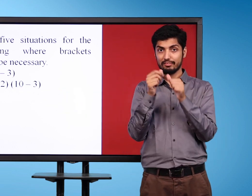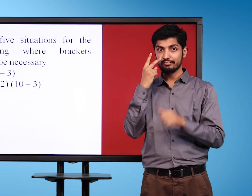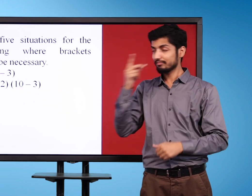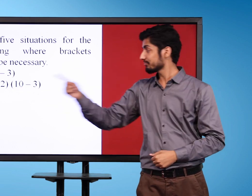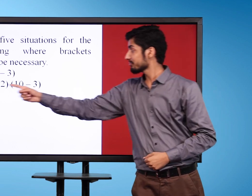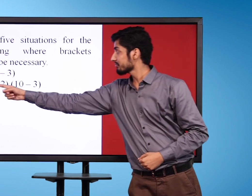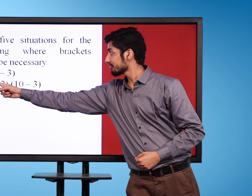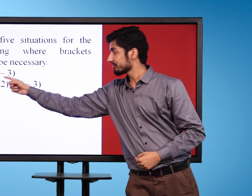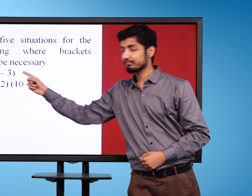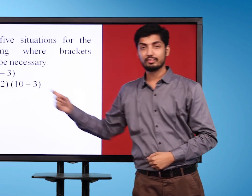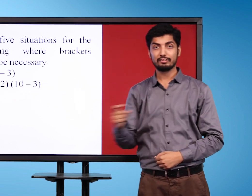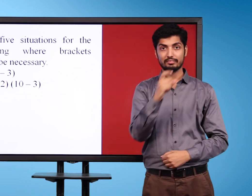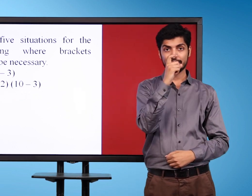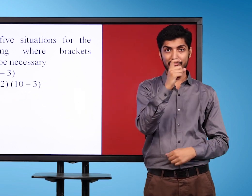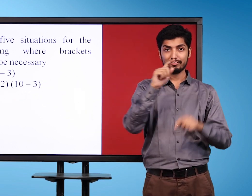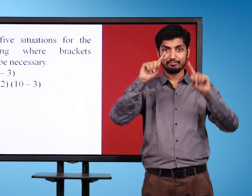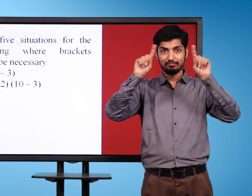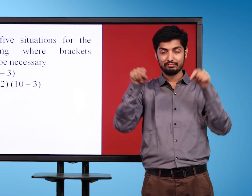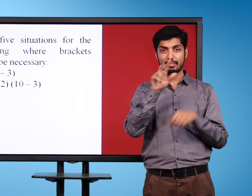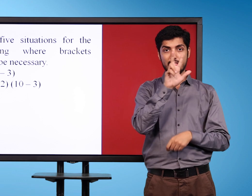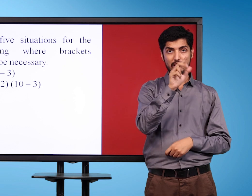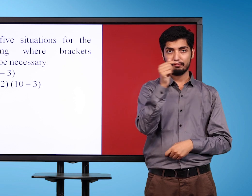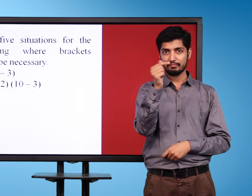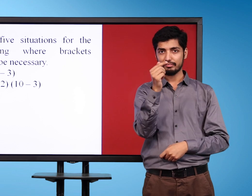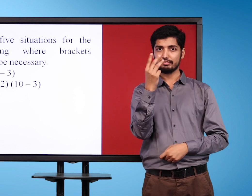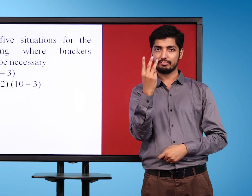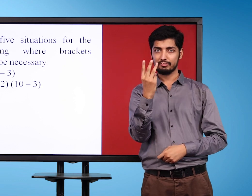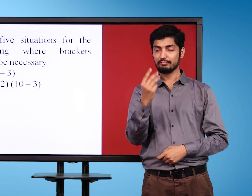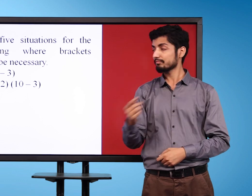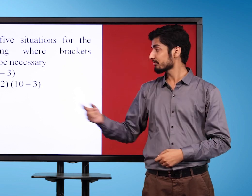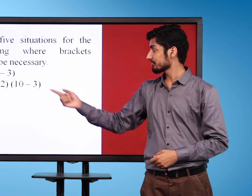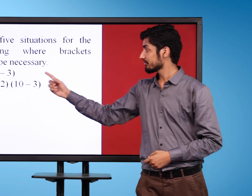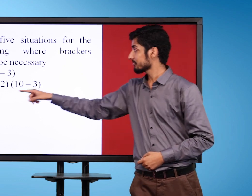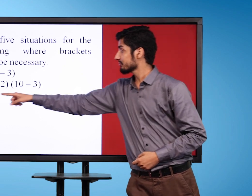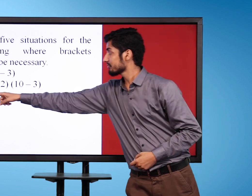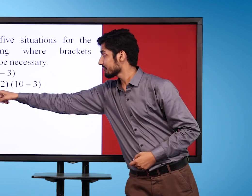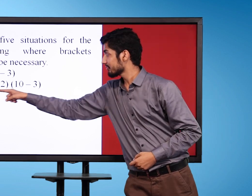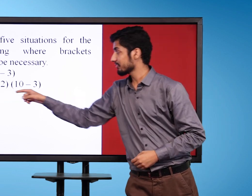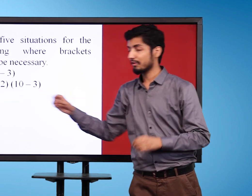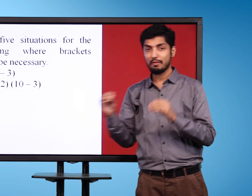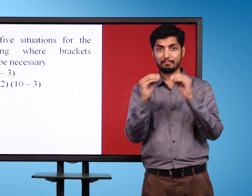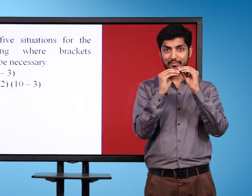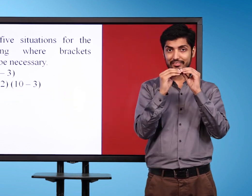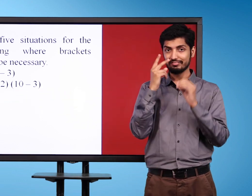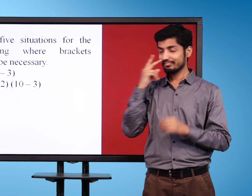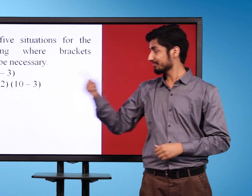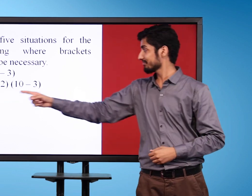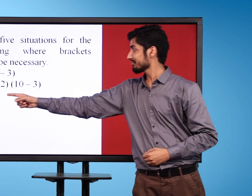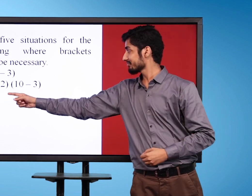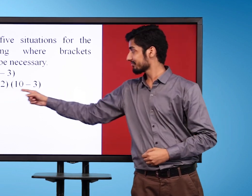A. 7 multiplied by, within brackets, 8 minus 3. B. Within